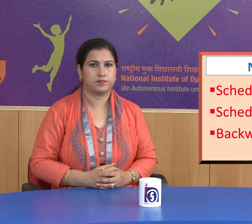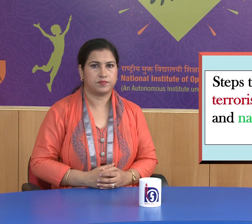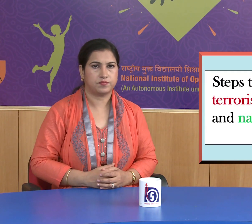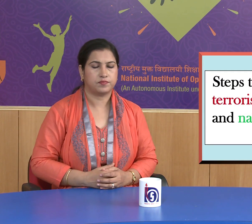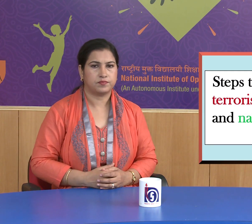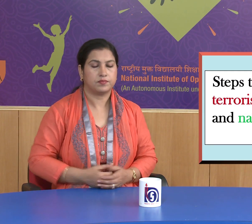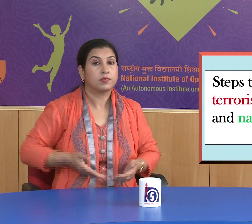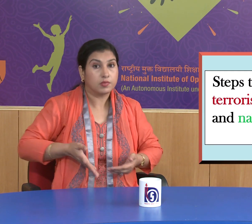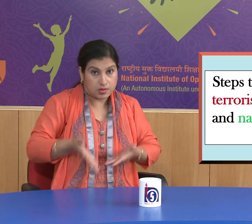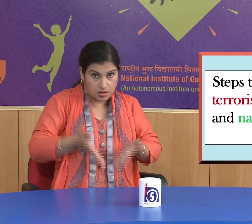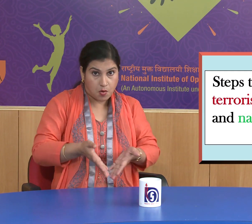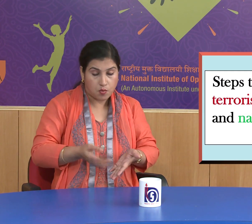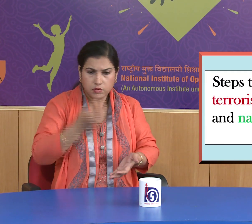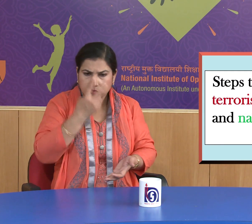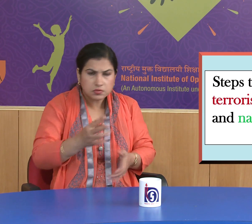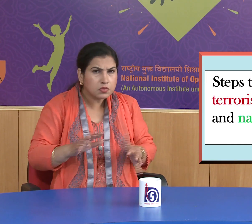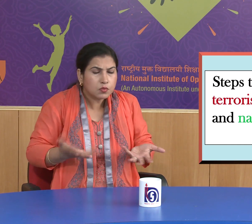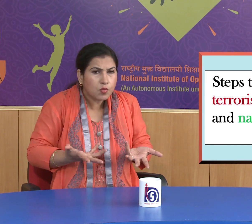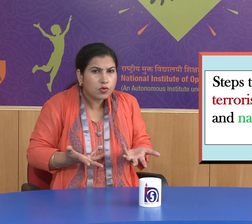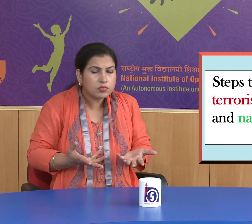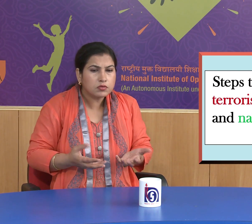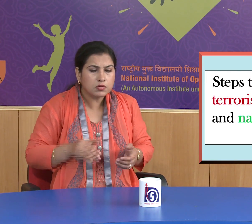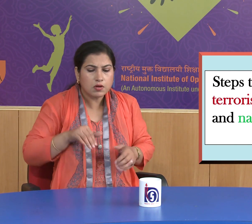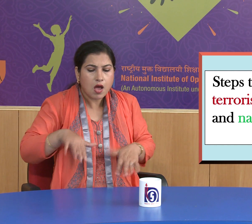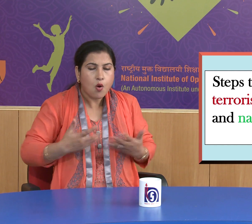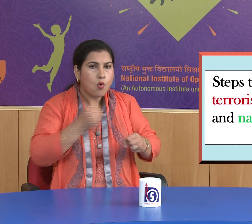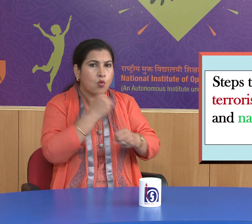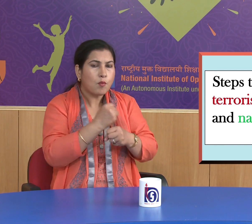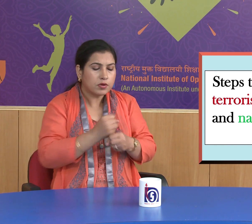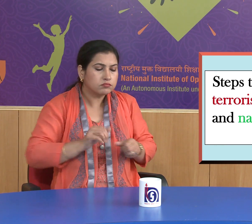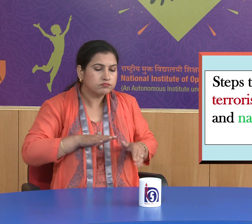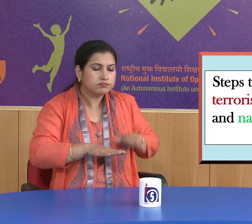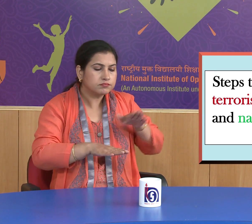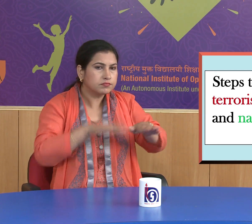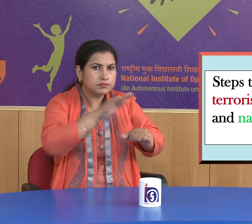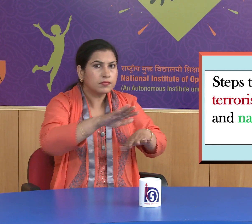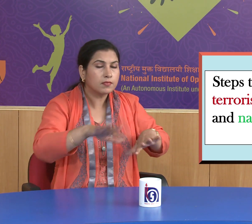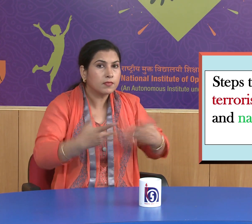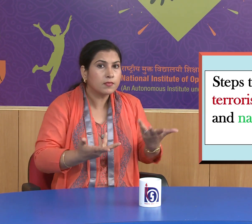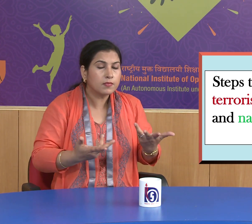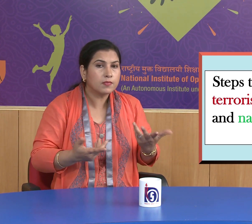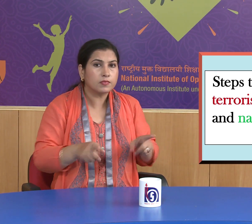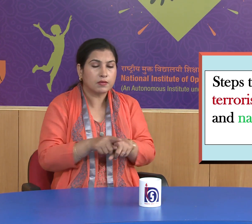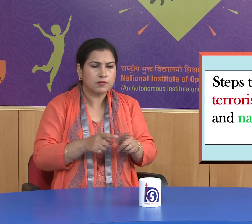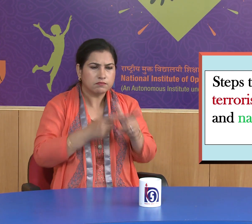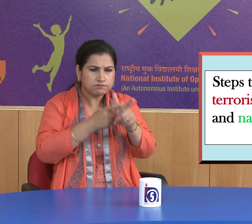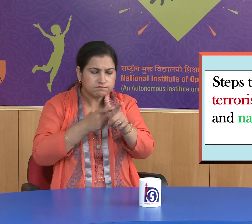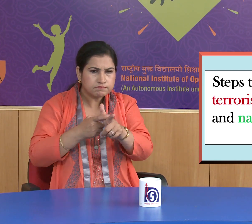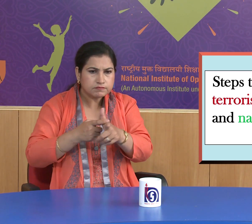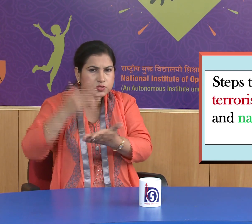Let us understand what are the steps taken by government to end terrorism,